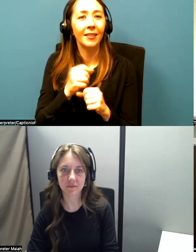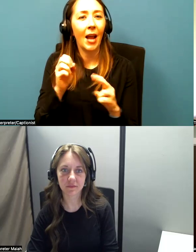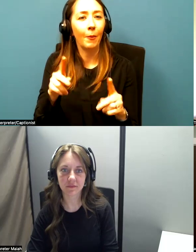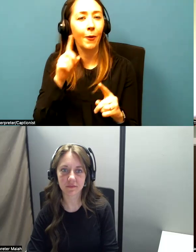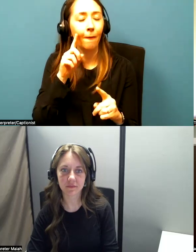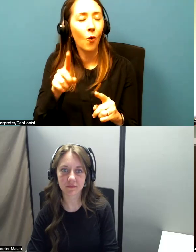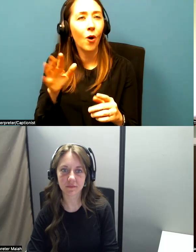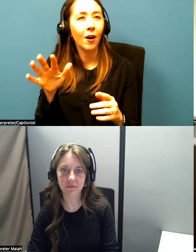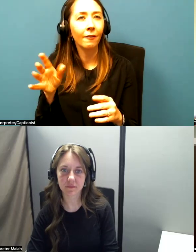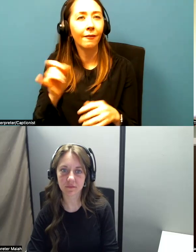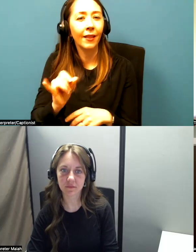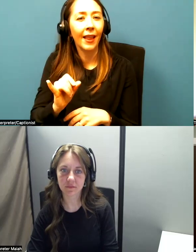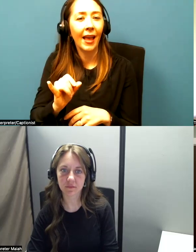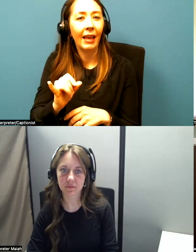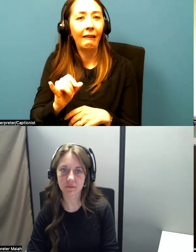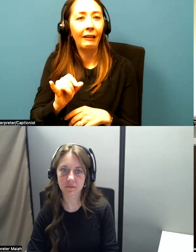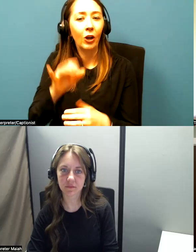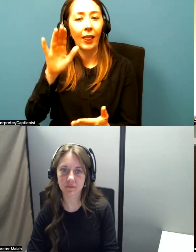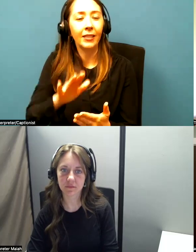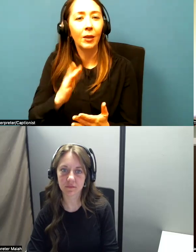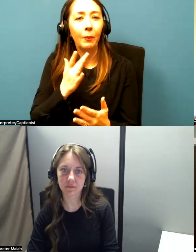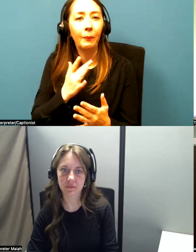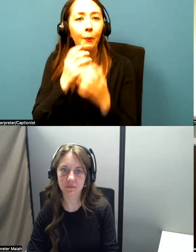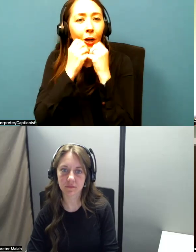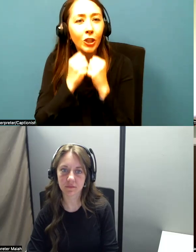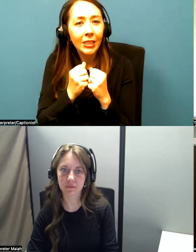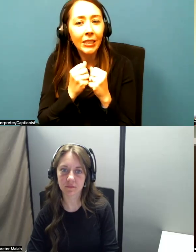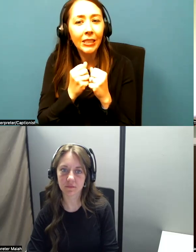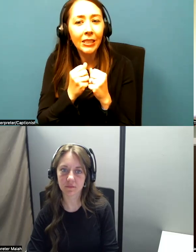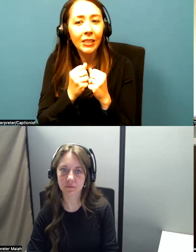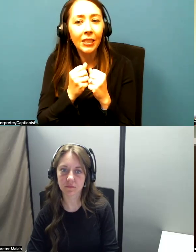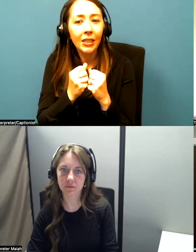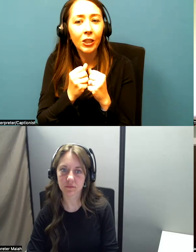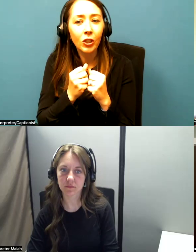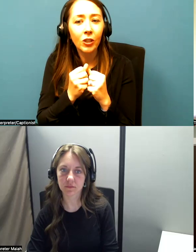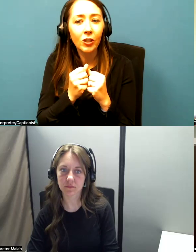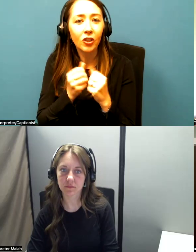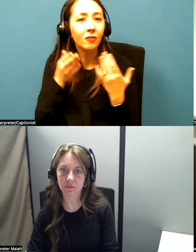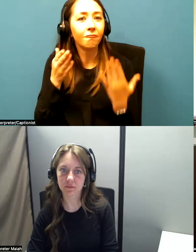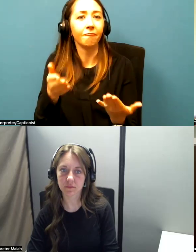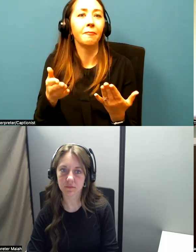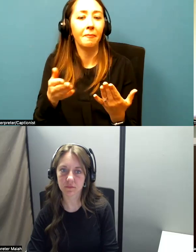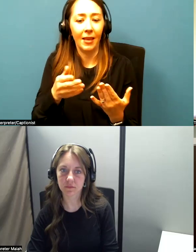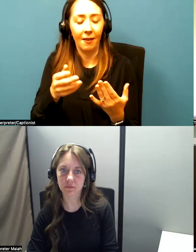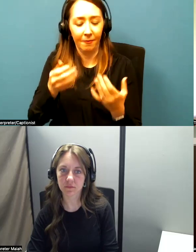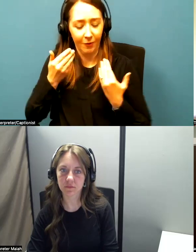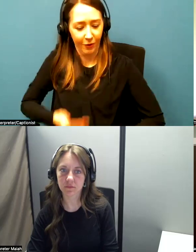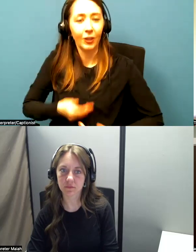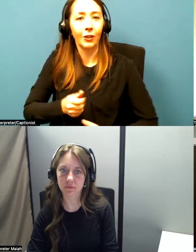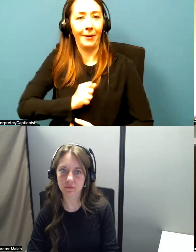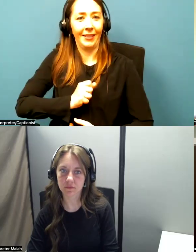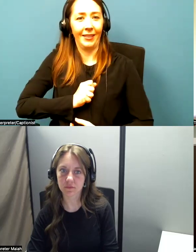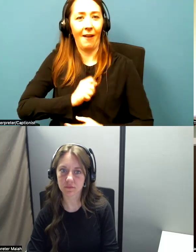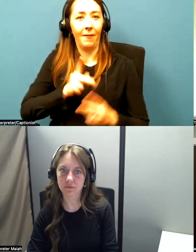like a lack of preciousness. You're able to just kind of be and exist, and then people